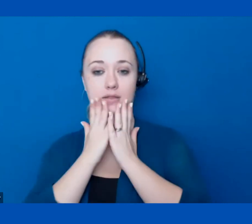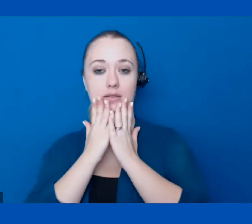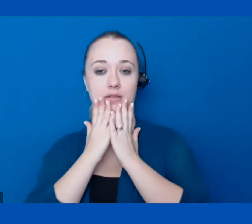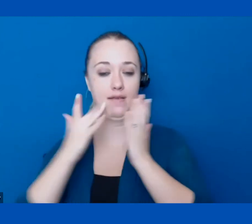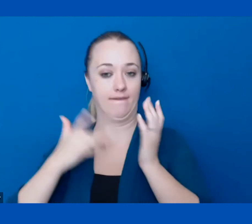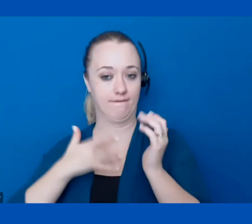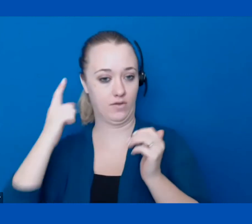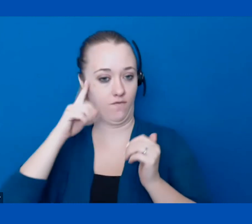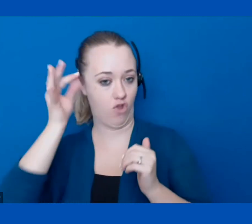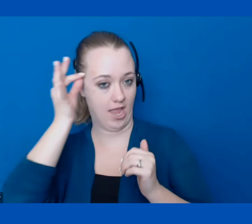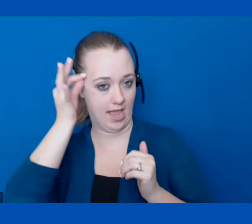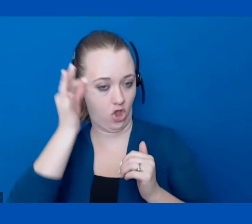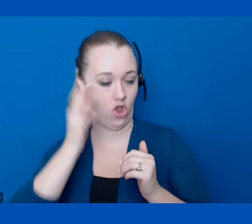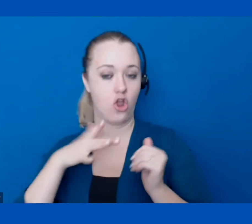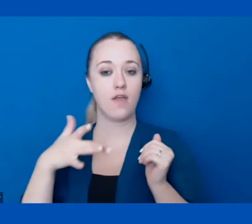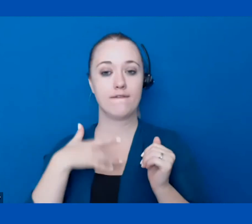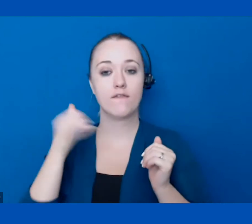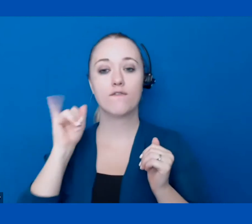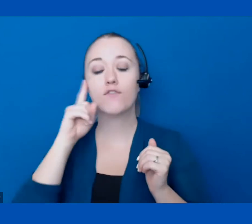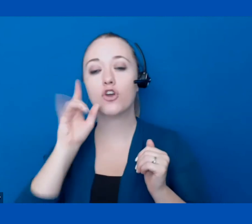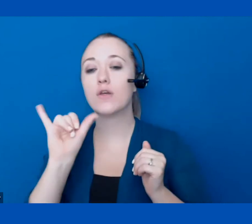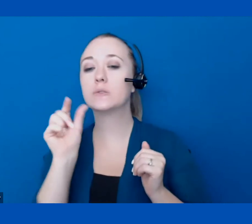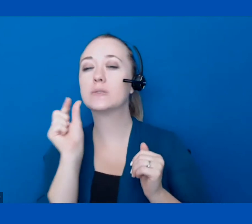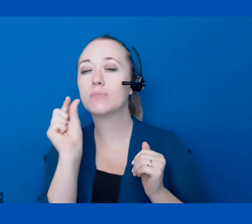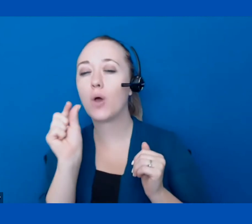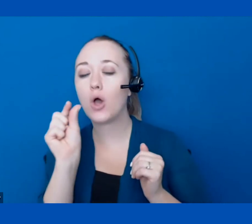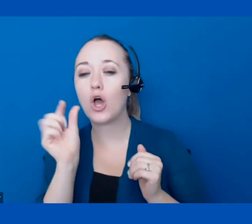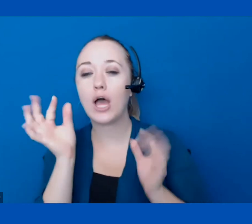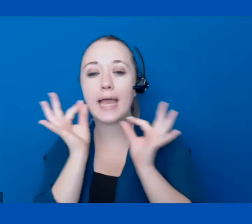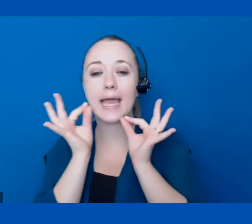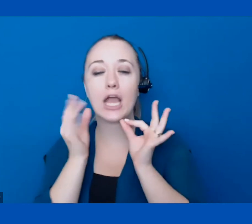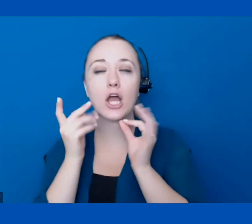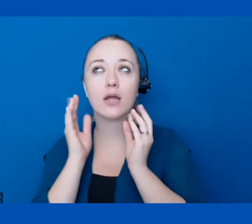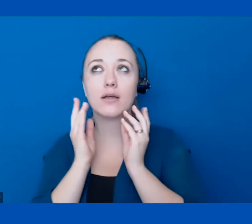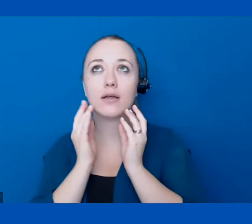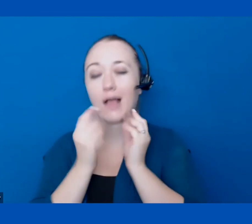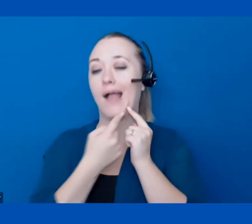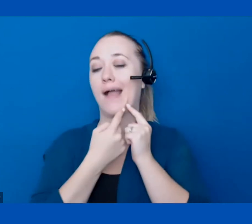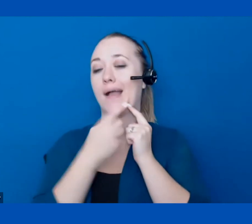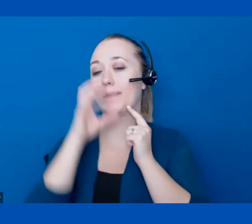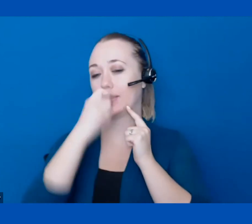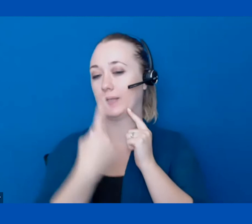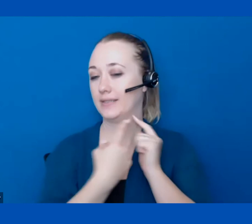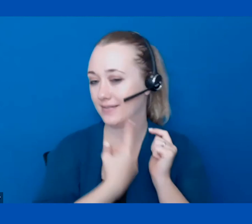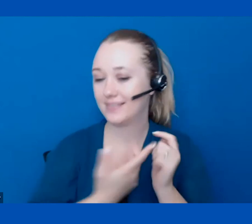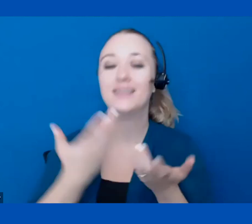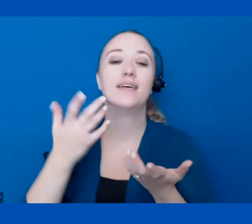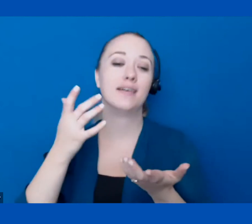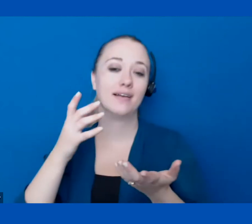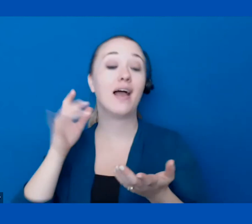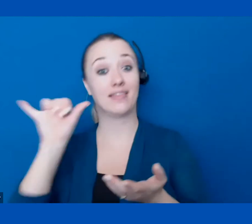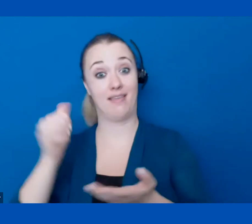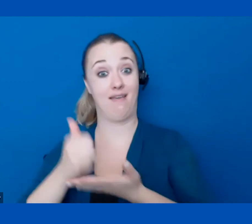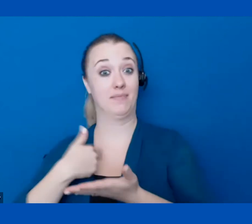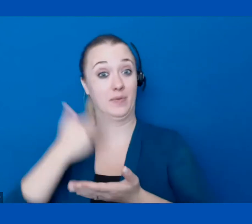for the hair and feeling for these little tiny hairs if they're getting away. And that's what also helps me to know when it's time to change my